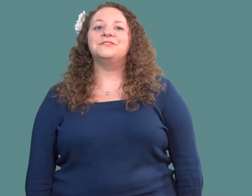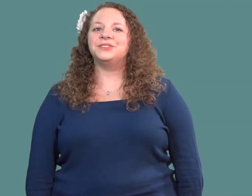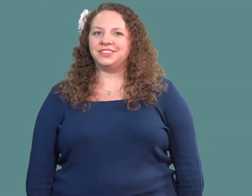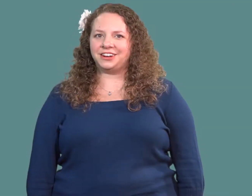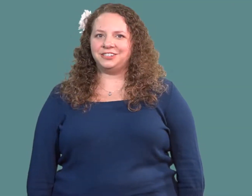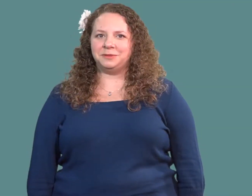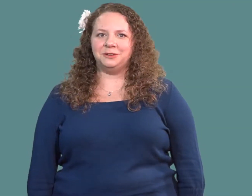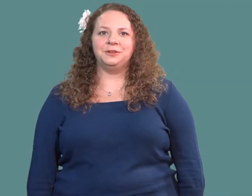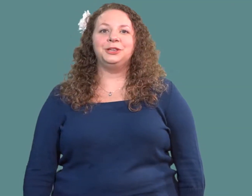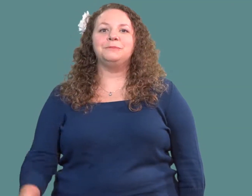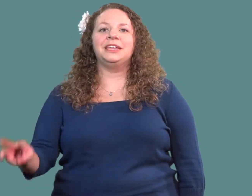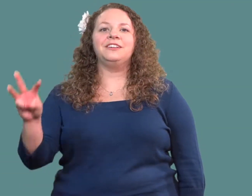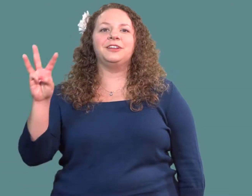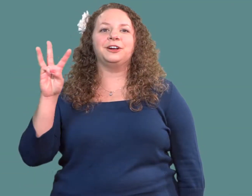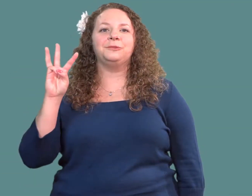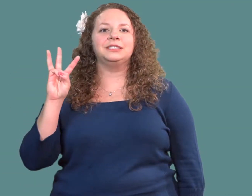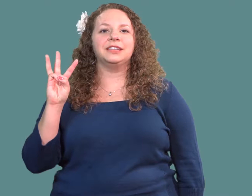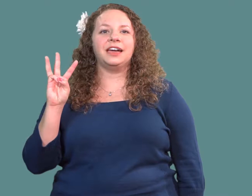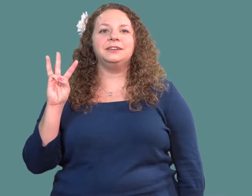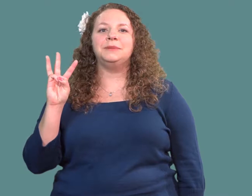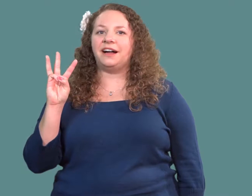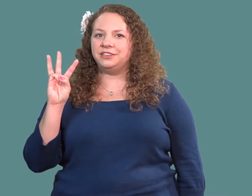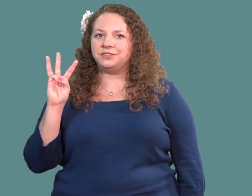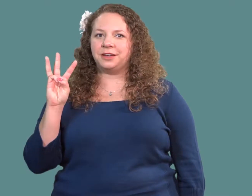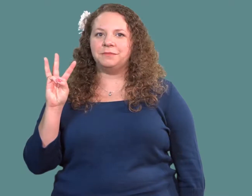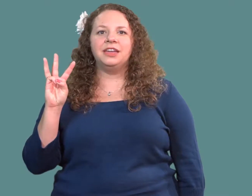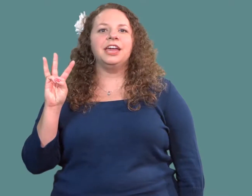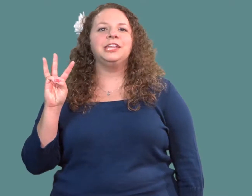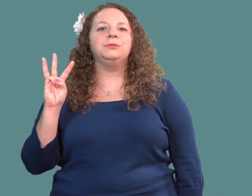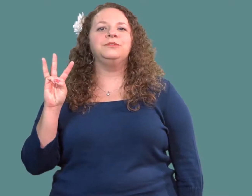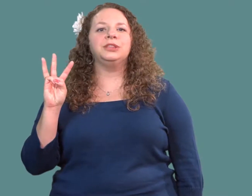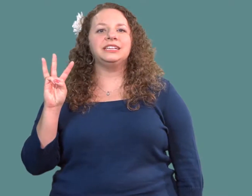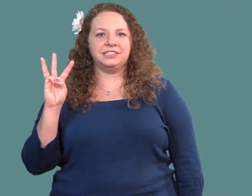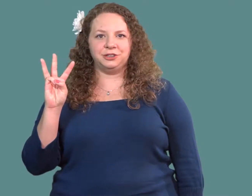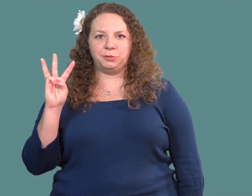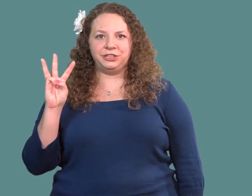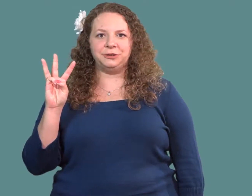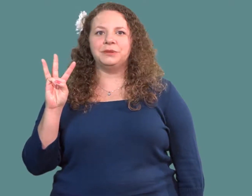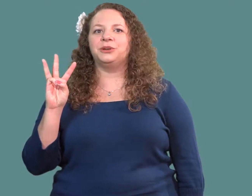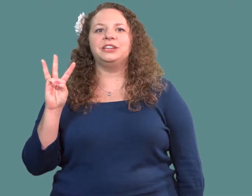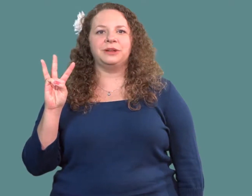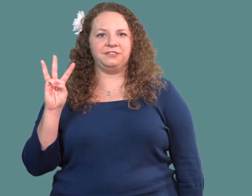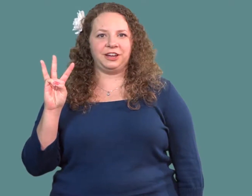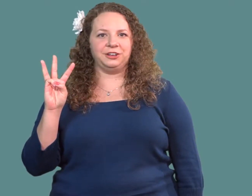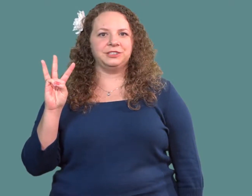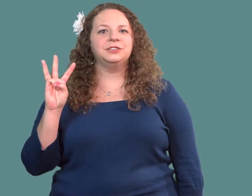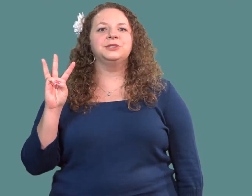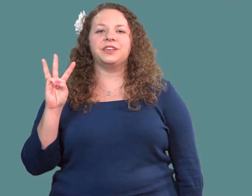For the letter W, your pinky finger will slide behind your thumb and you will fully extend your pointer, middle, and ring fingers so that